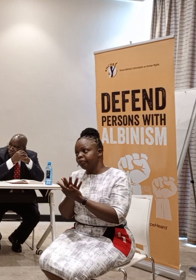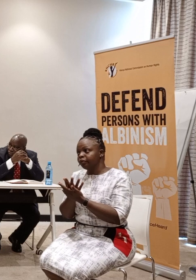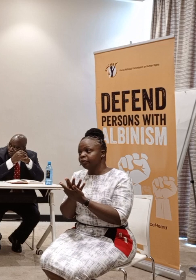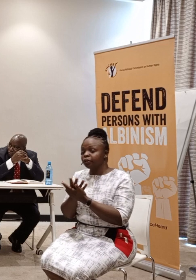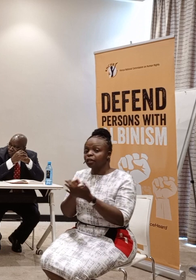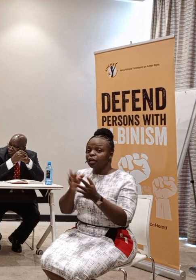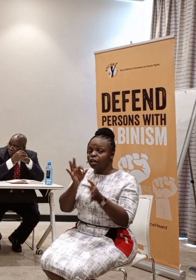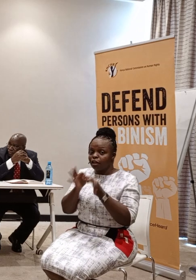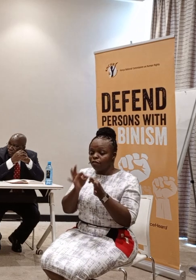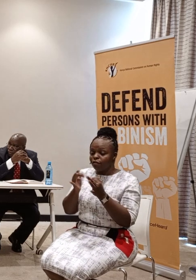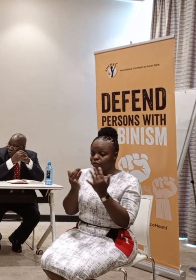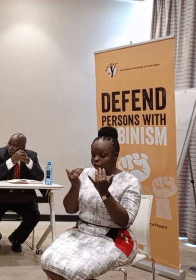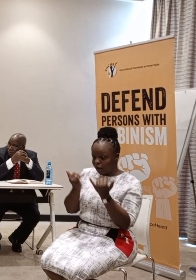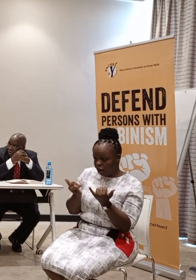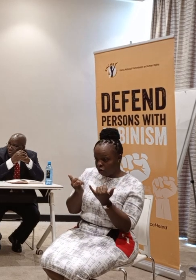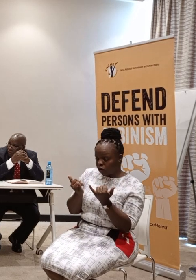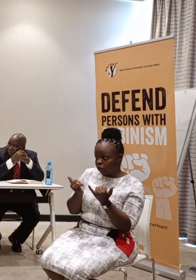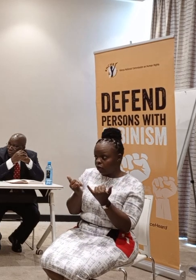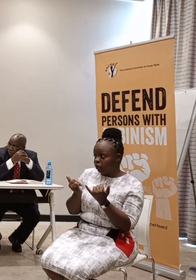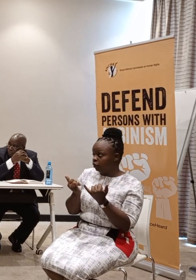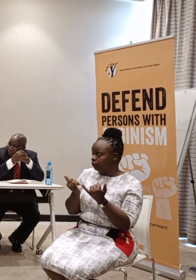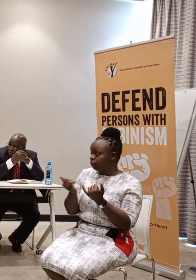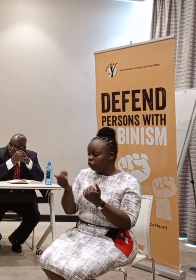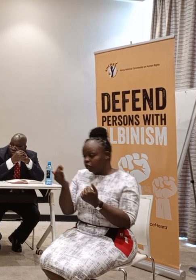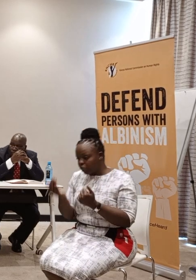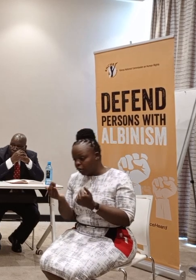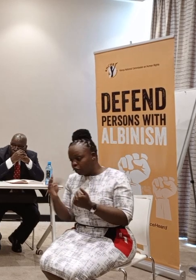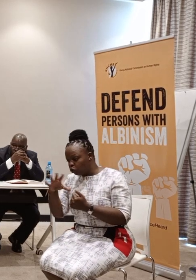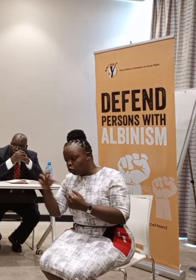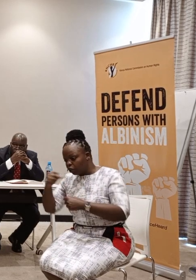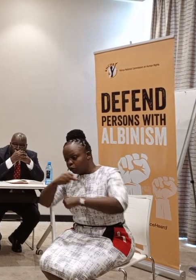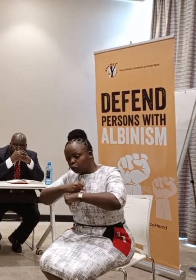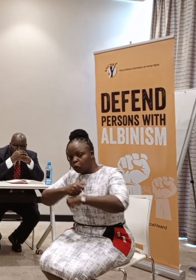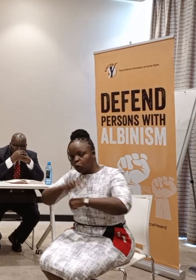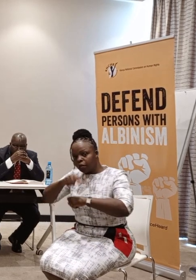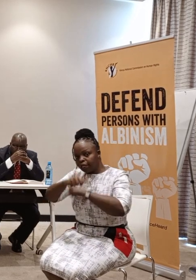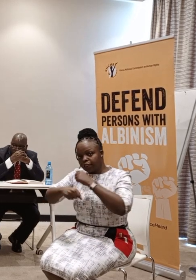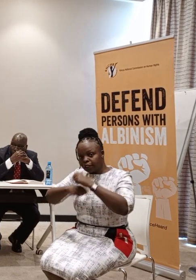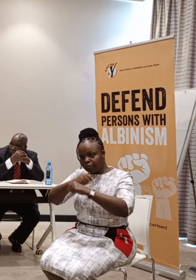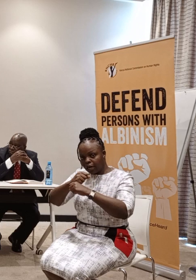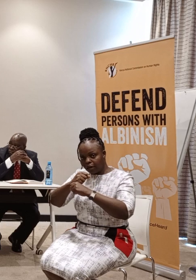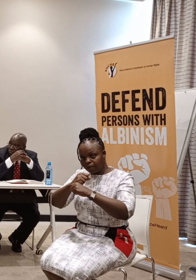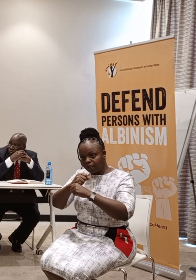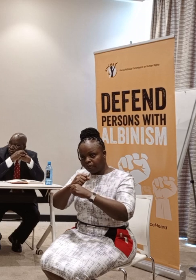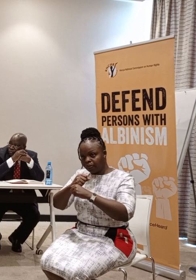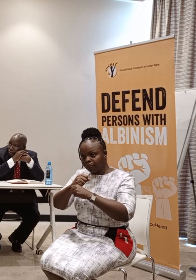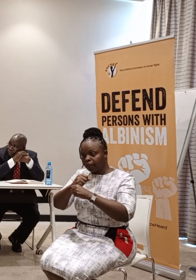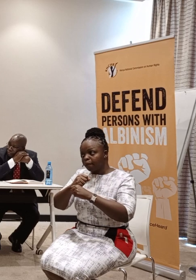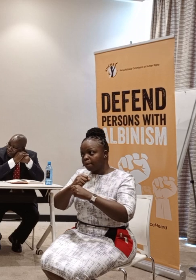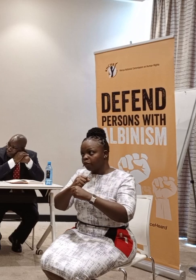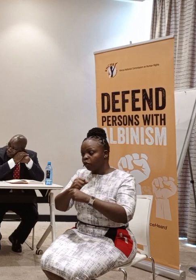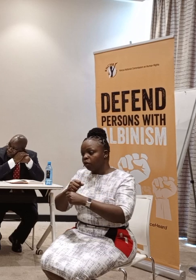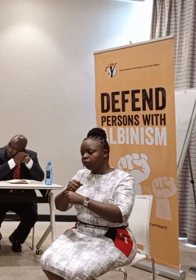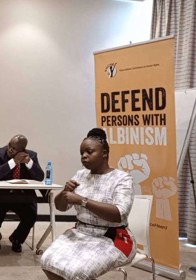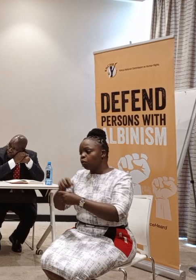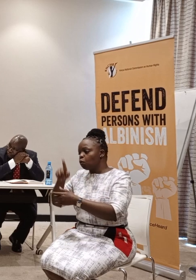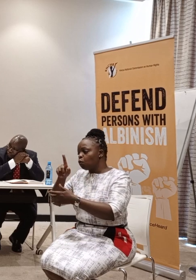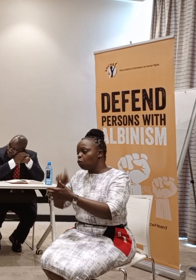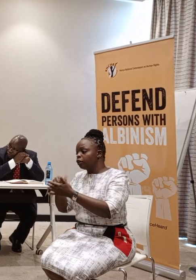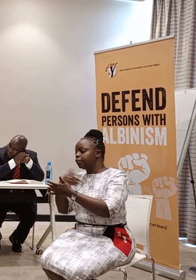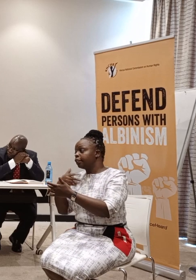if now, na mtoto ni huu mwaka alikuwa anaingia shule. The needs we are talking about, she's experienced them this